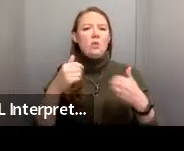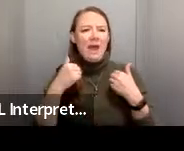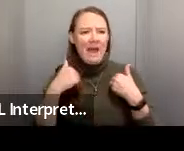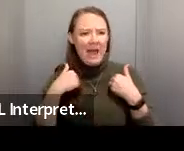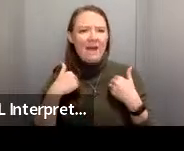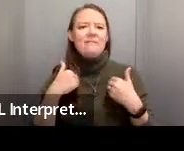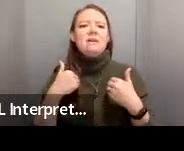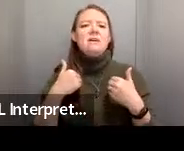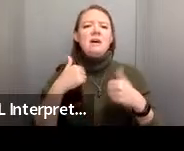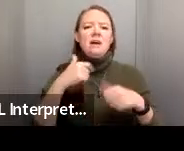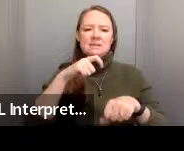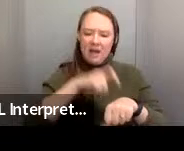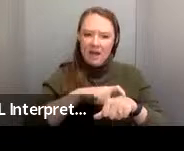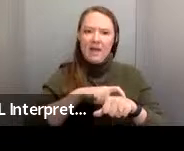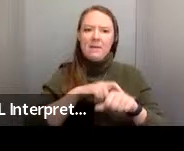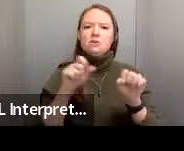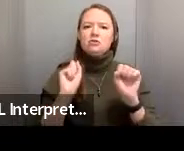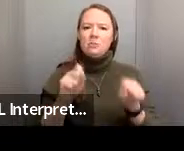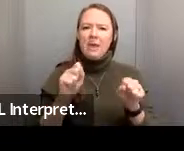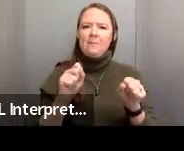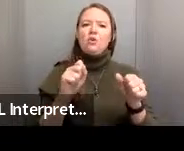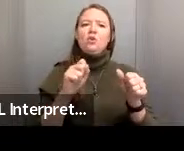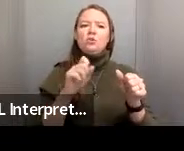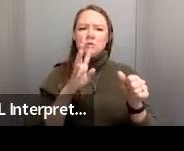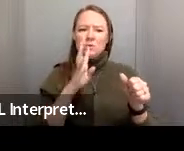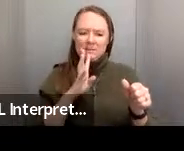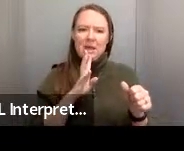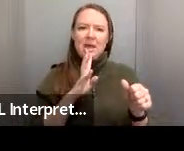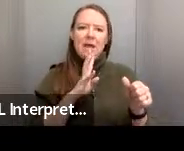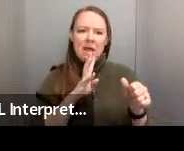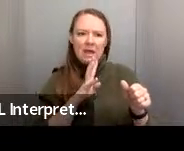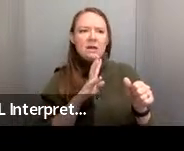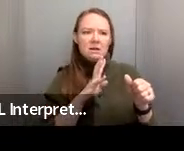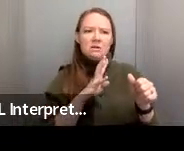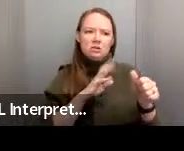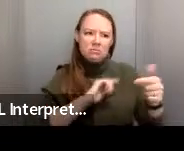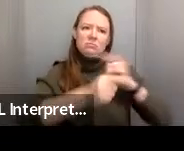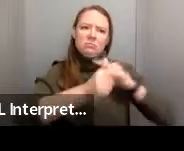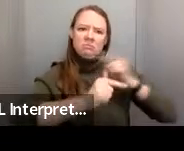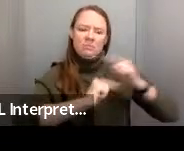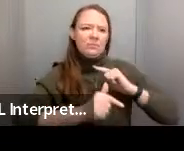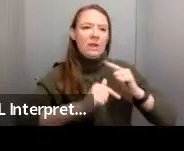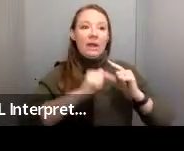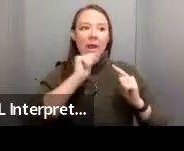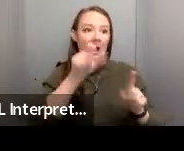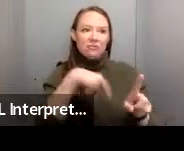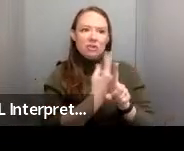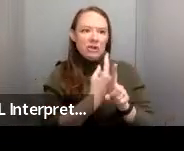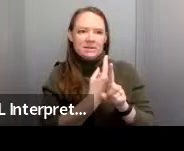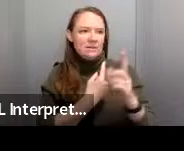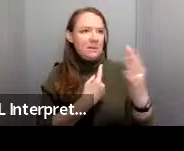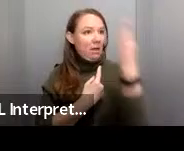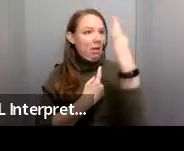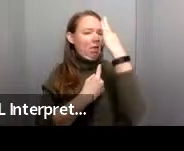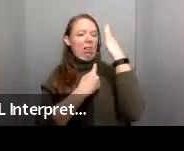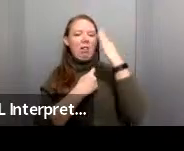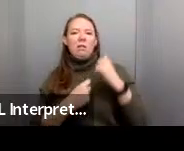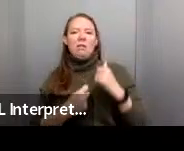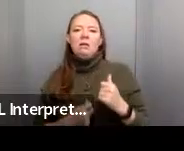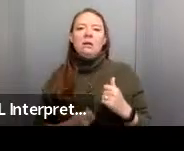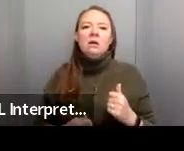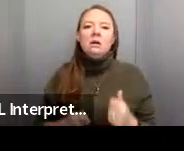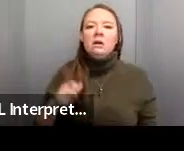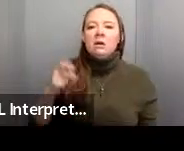aside time to be able to speak to each other, not just be talked at. And that is all I need to say about that.